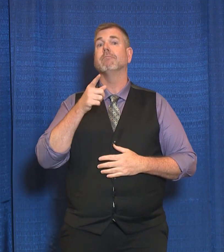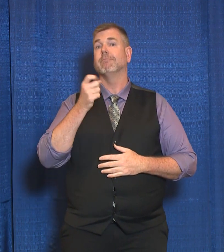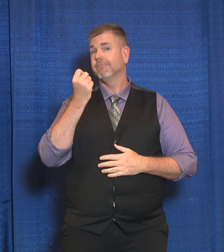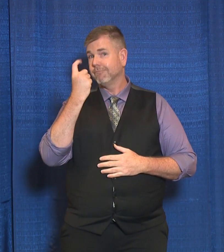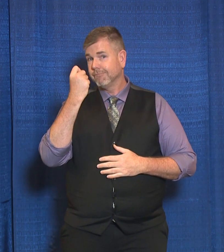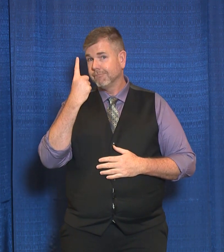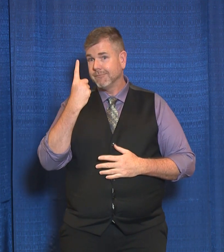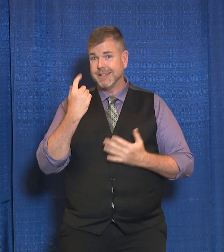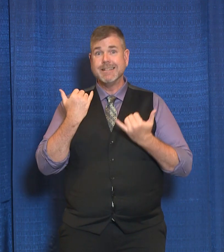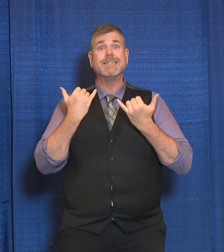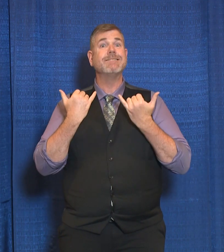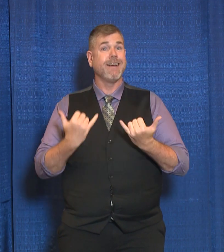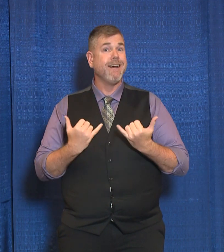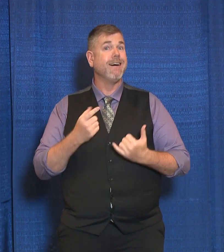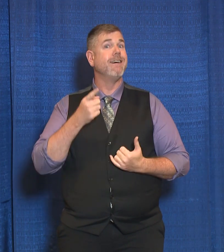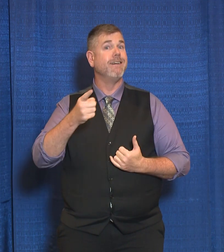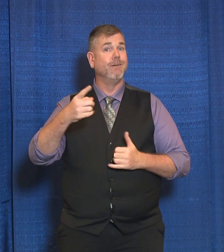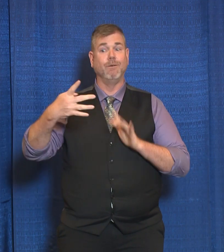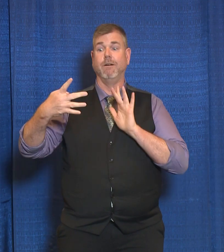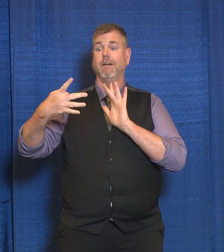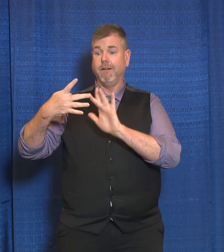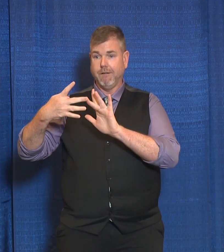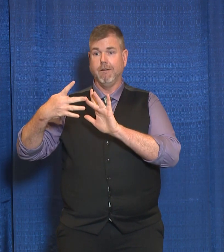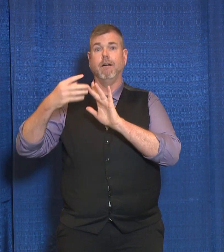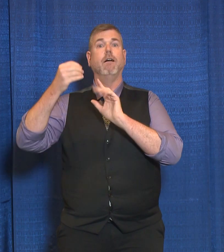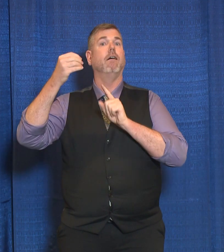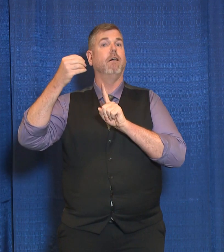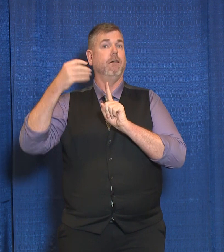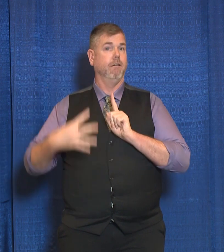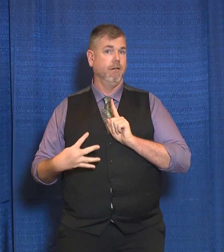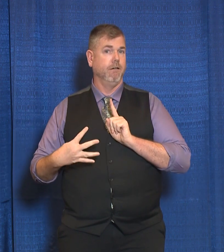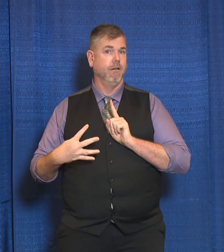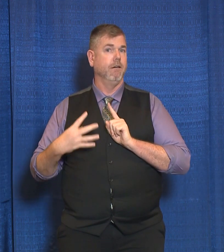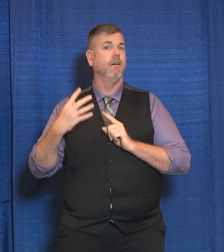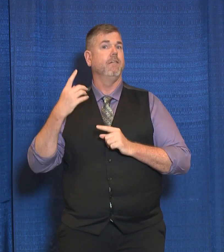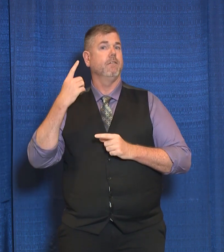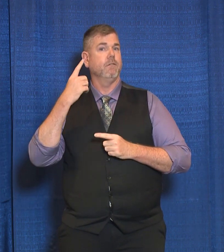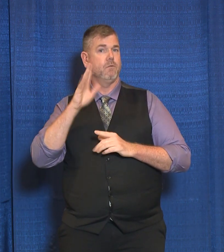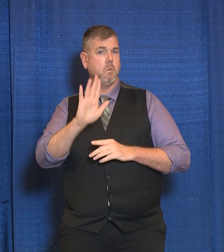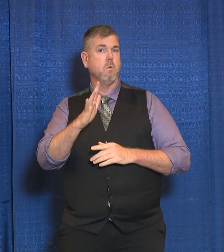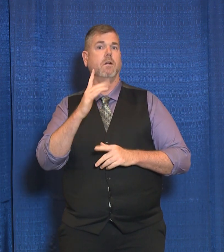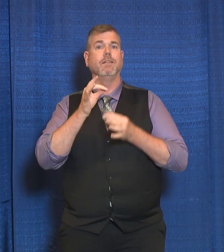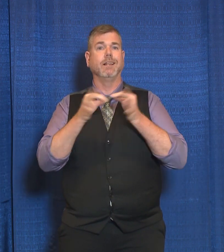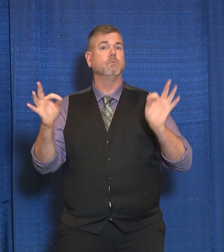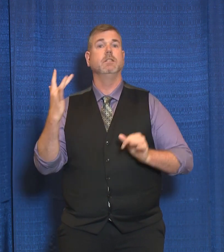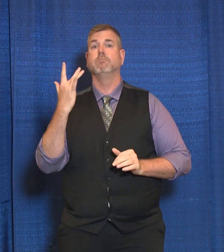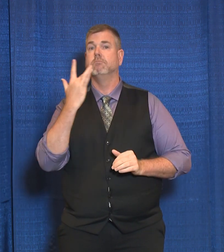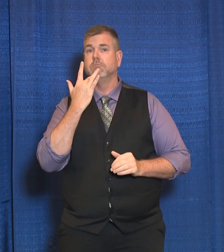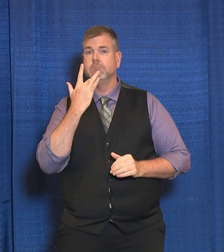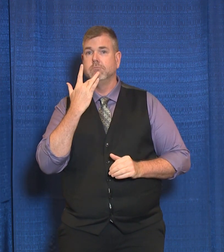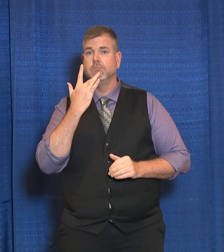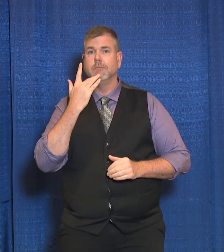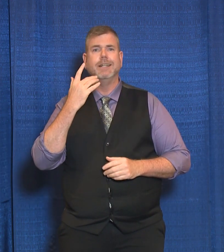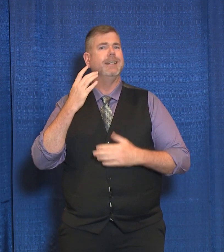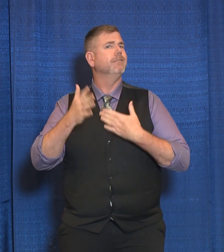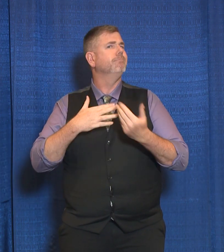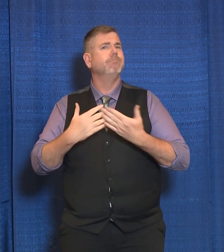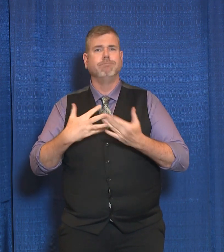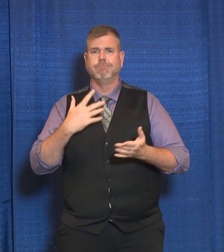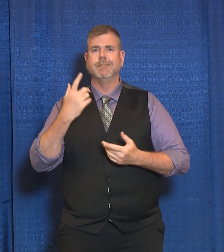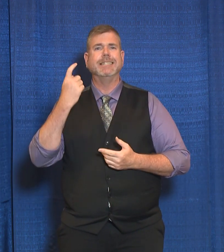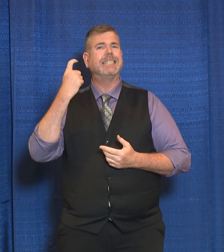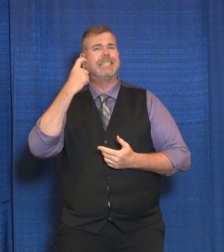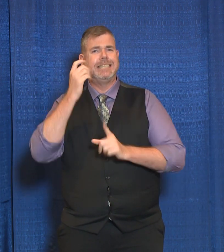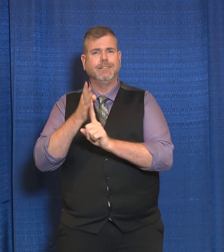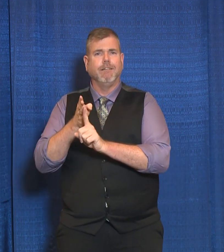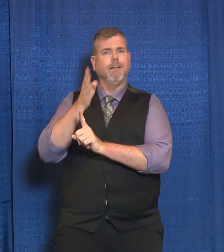You must select a language preference to receive non-English voting materials, even if you are completing the voter registration